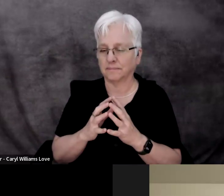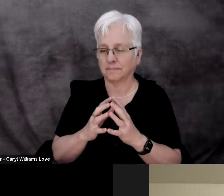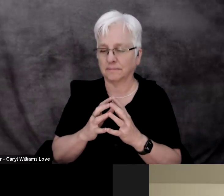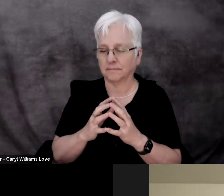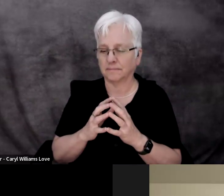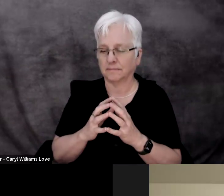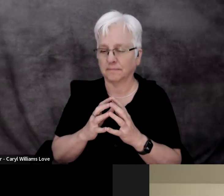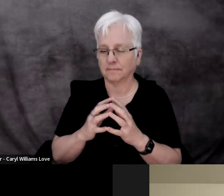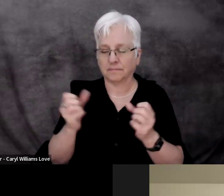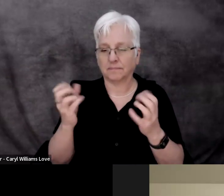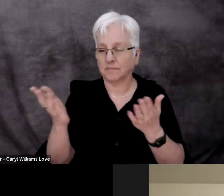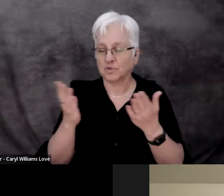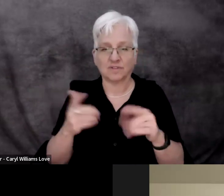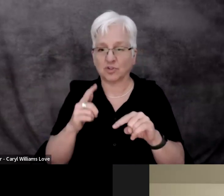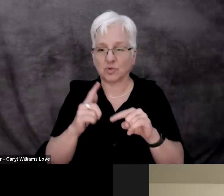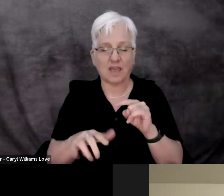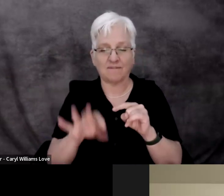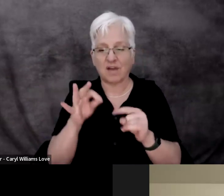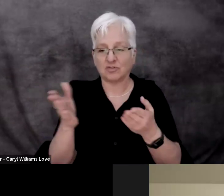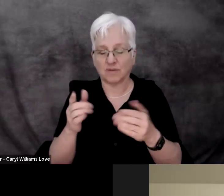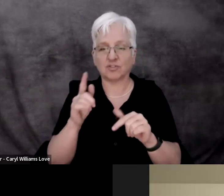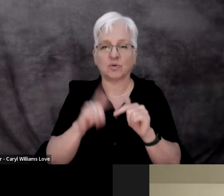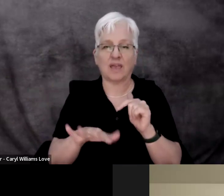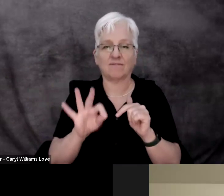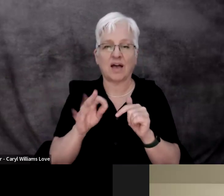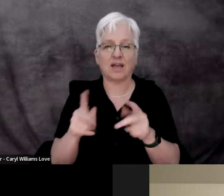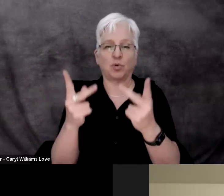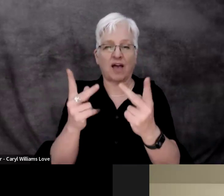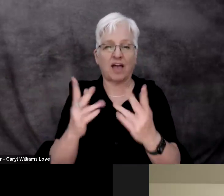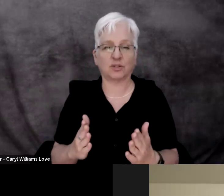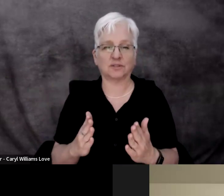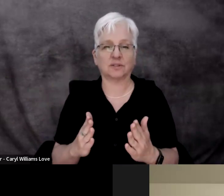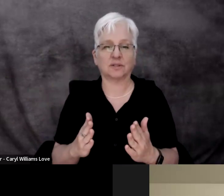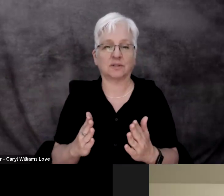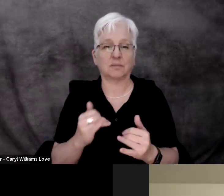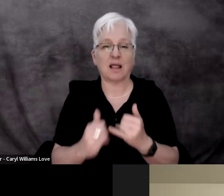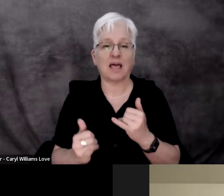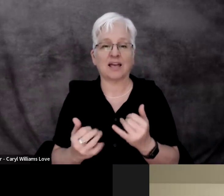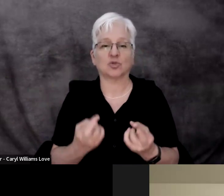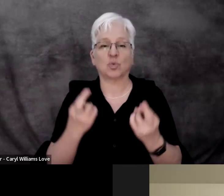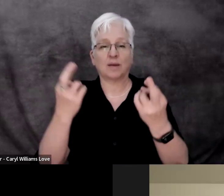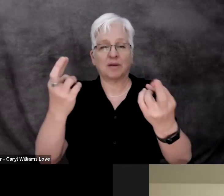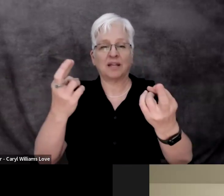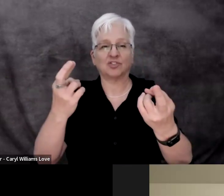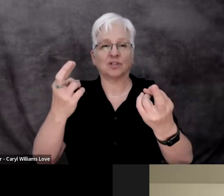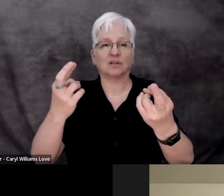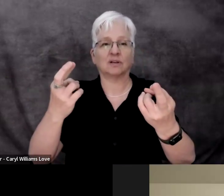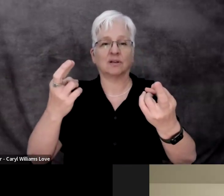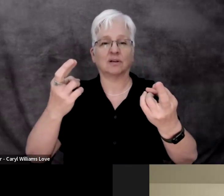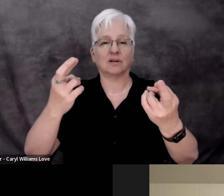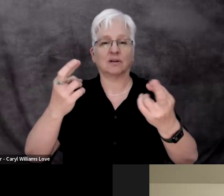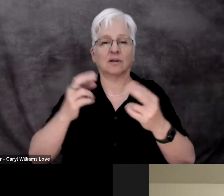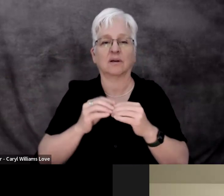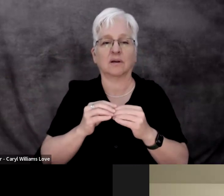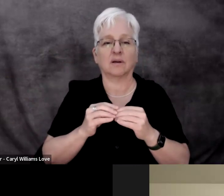find them there, can't find providers. My last recommendation, so besides you can understand, then build the unique services for